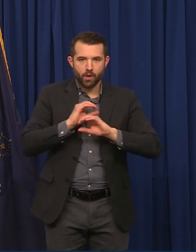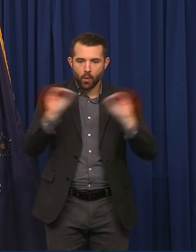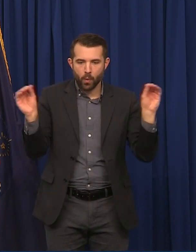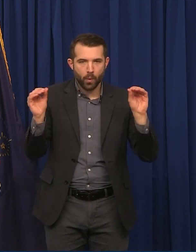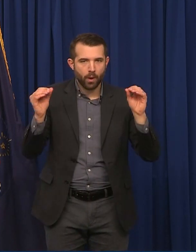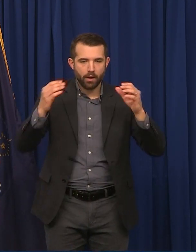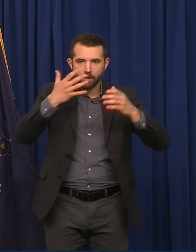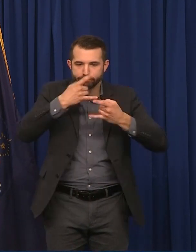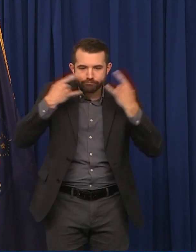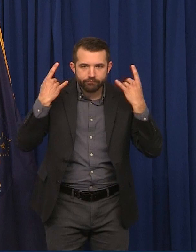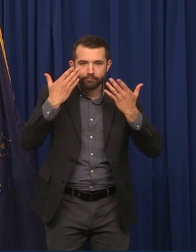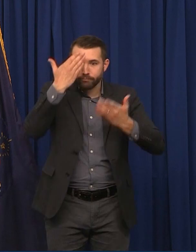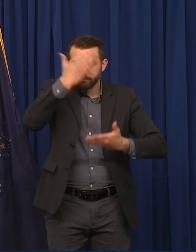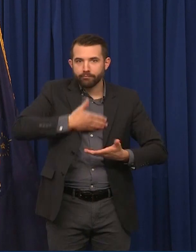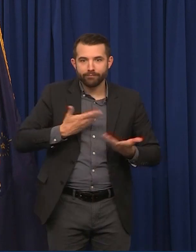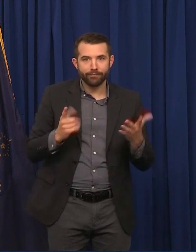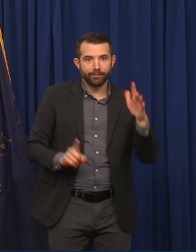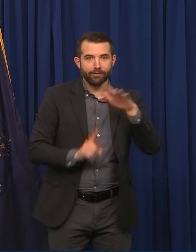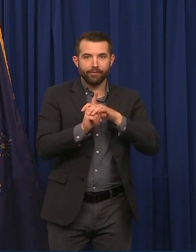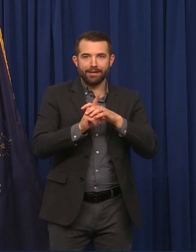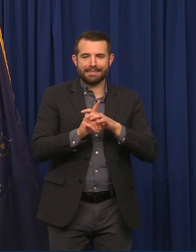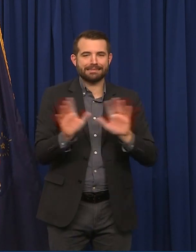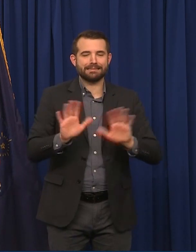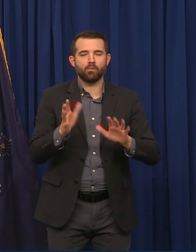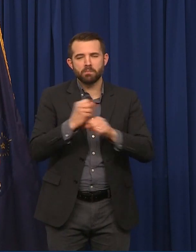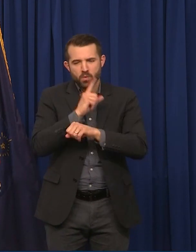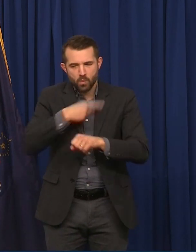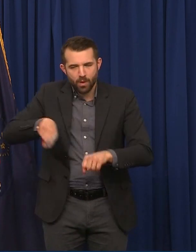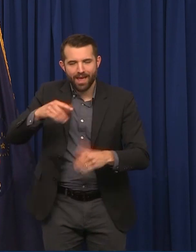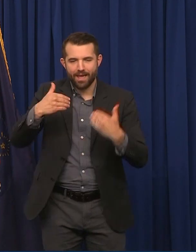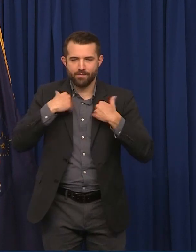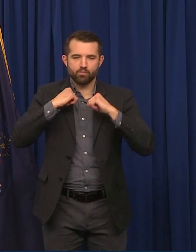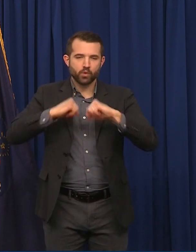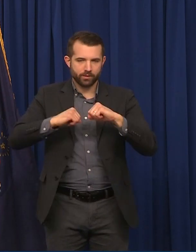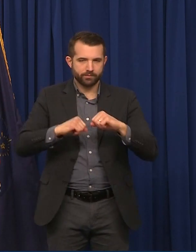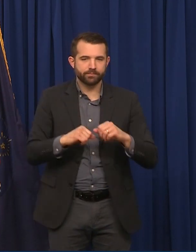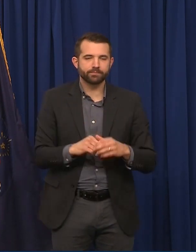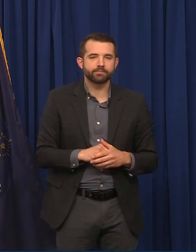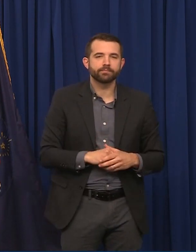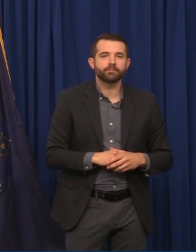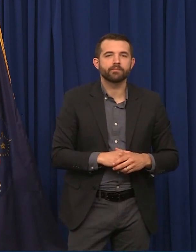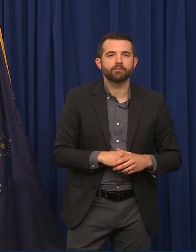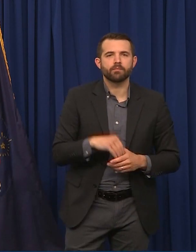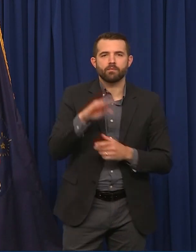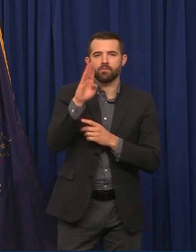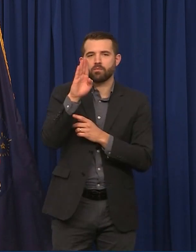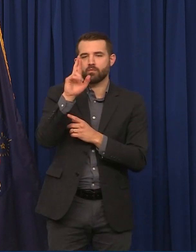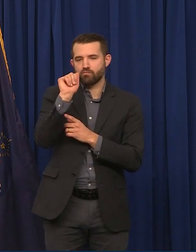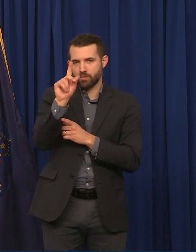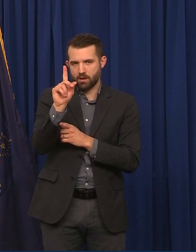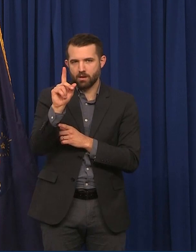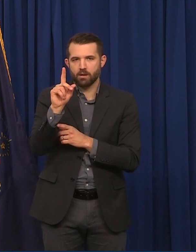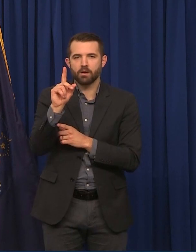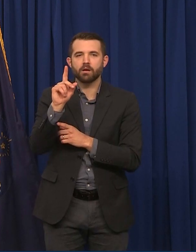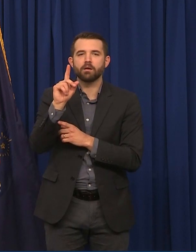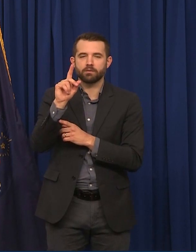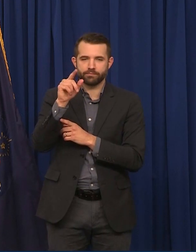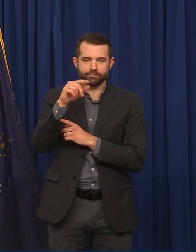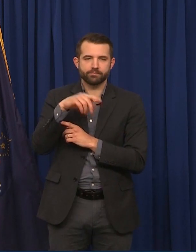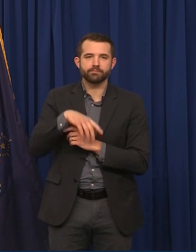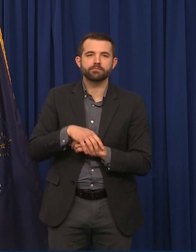Hi, Dr. Shaw. Yeah, speaking of healthcare workers, is the number still 68 healthcare workers who